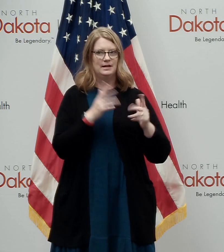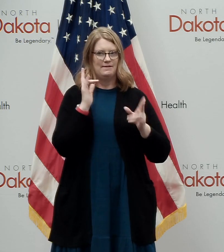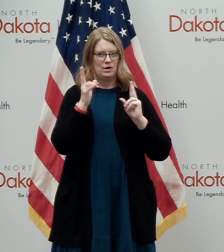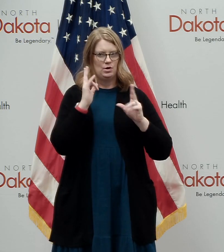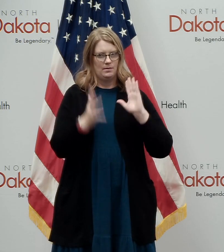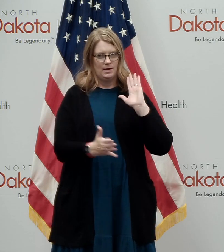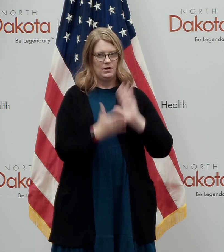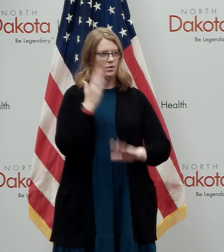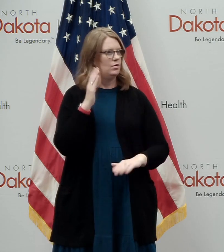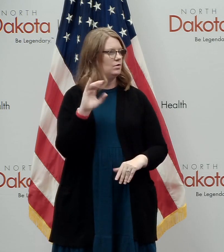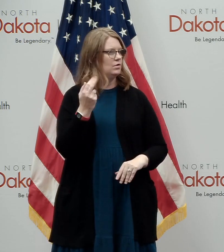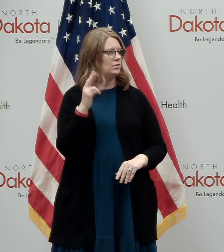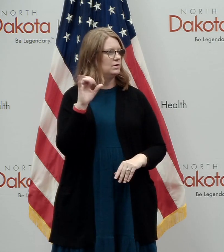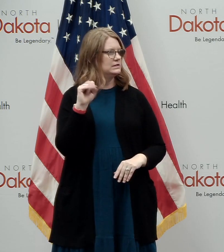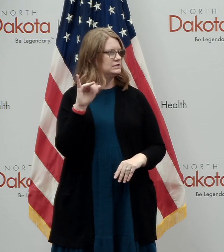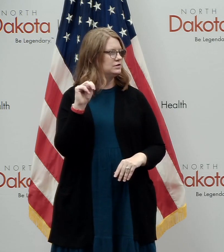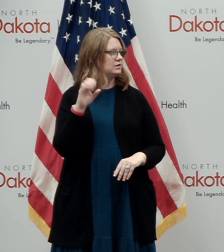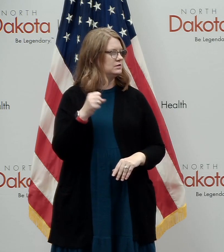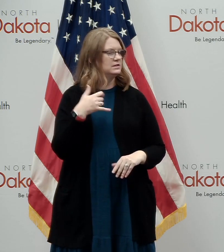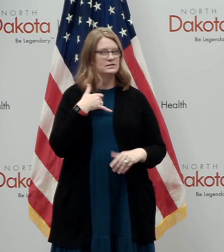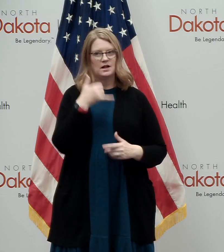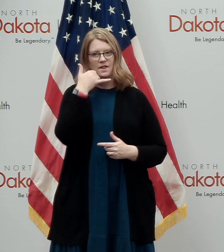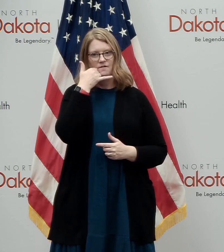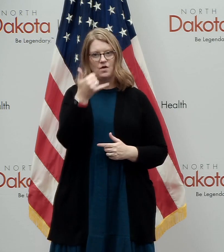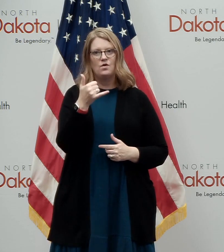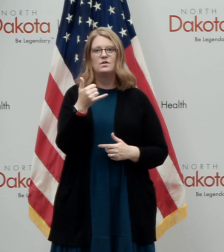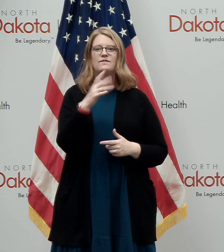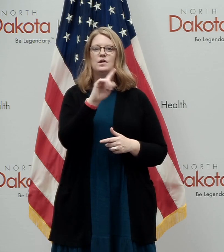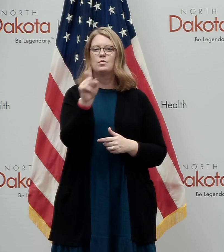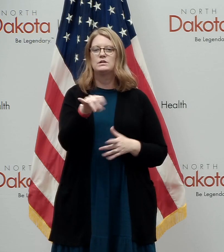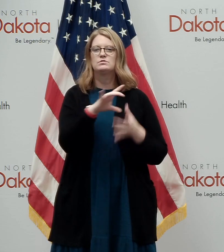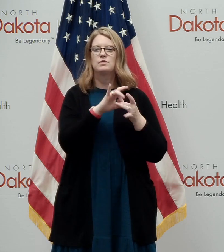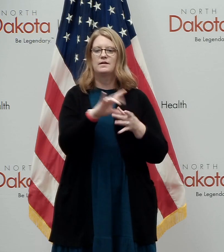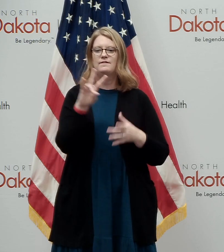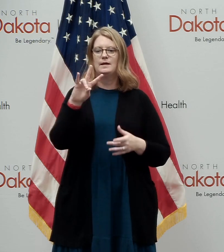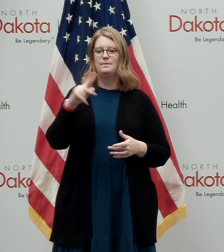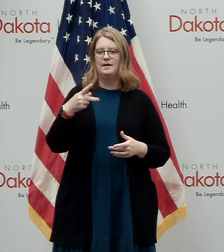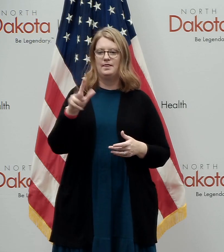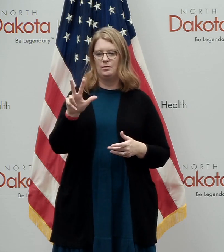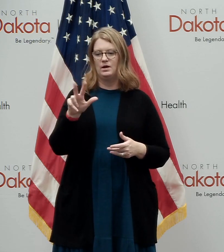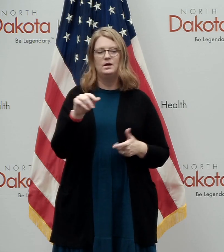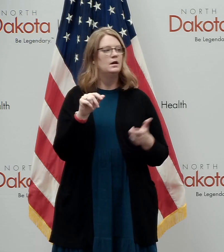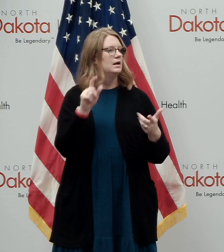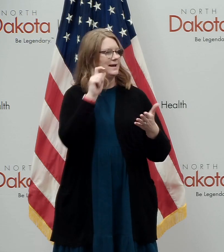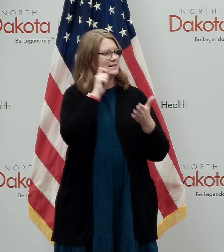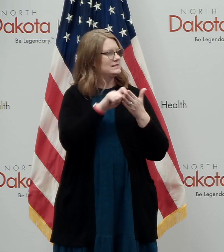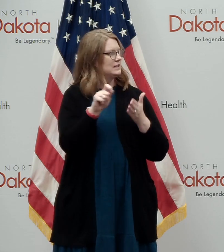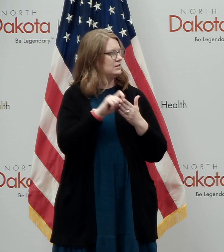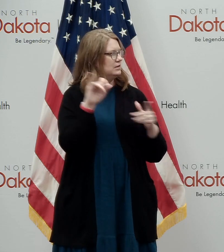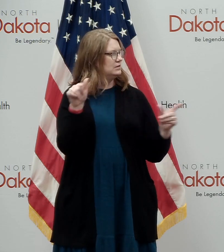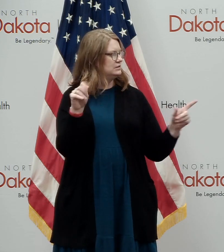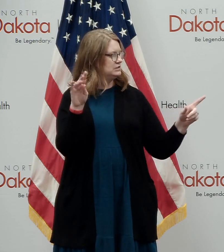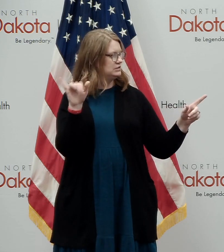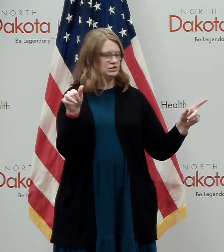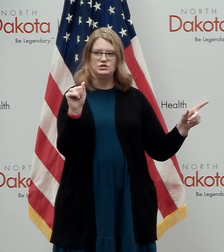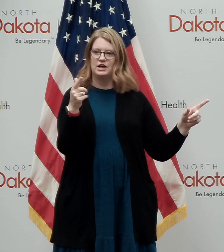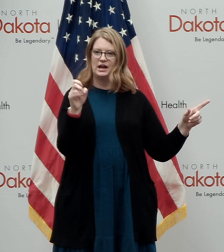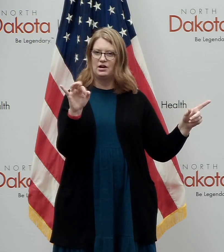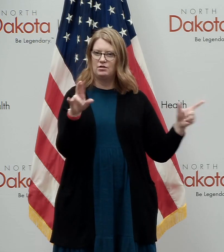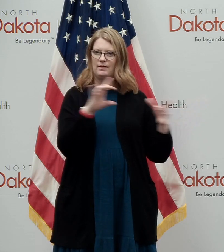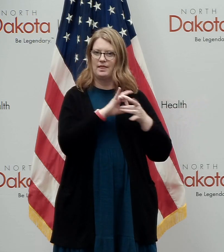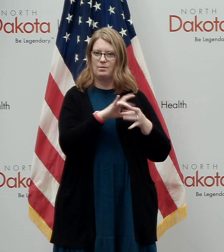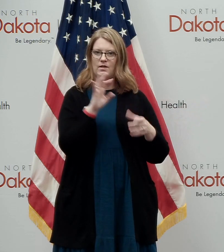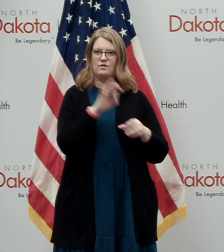going, but Chris Jones apparently on the line if you got questions on VP3, and Secretary Jaeger here for things related to voting.